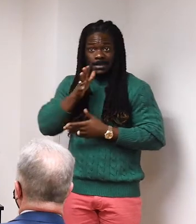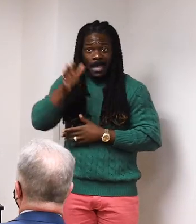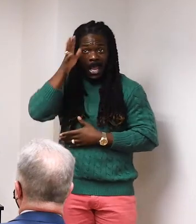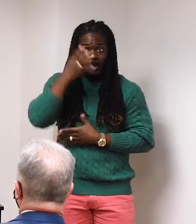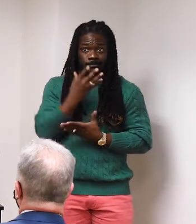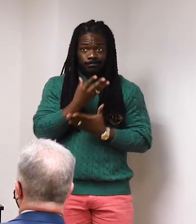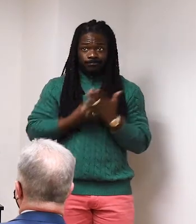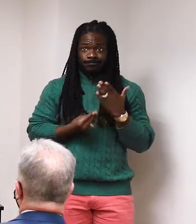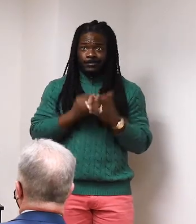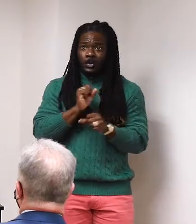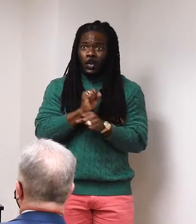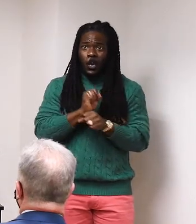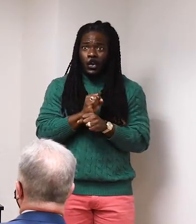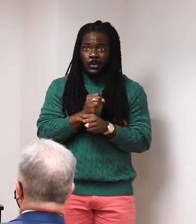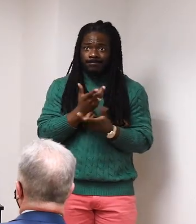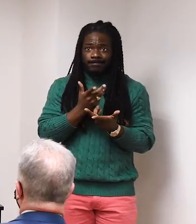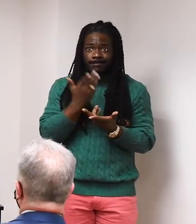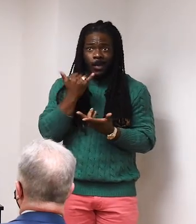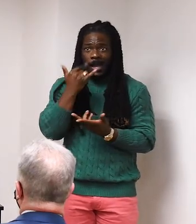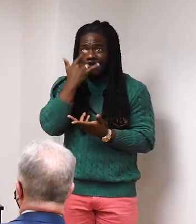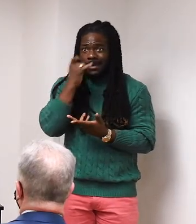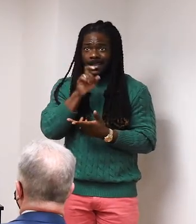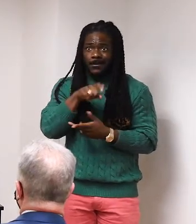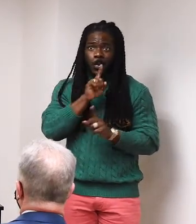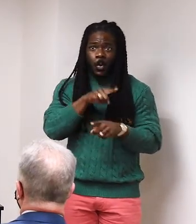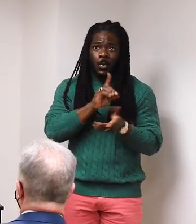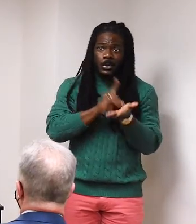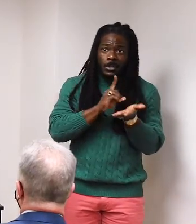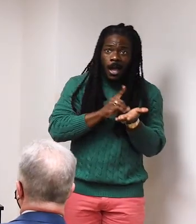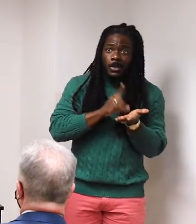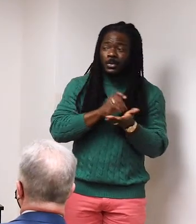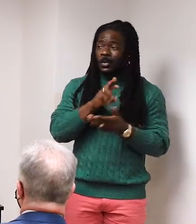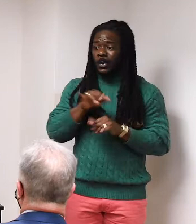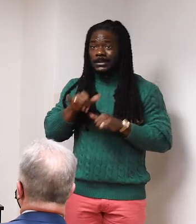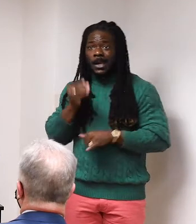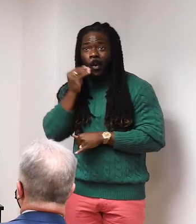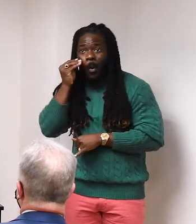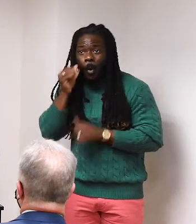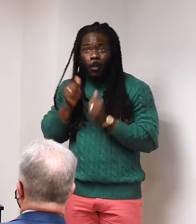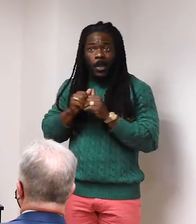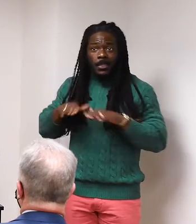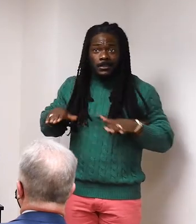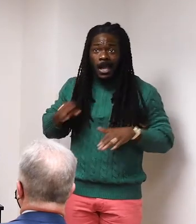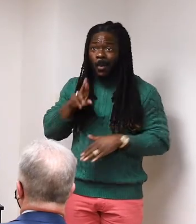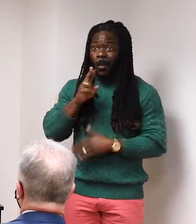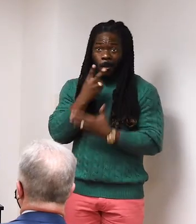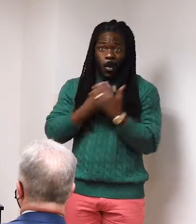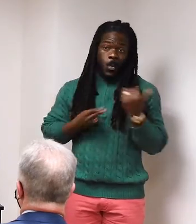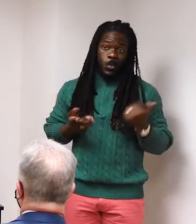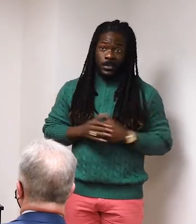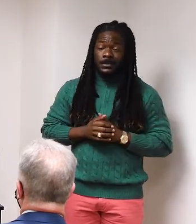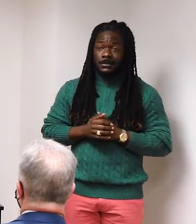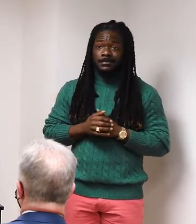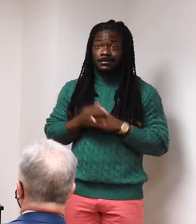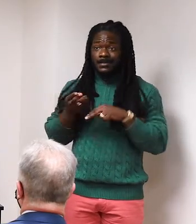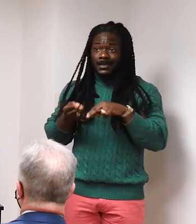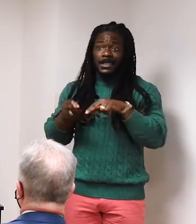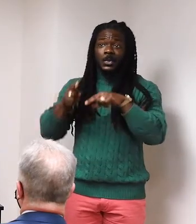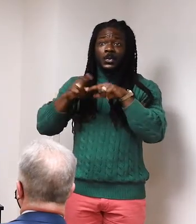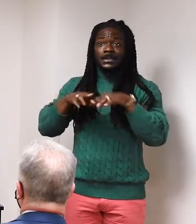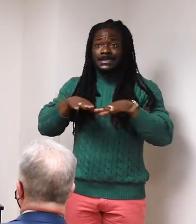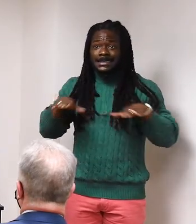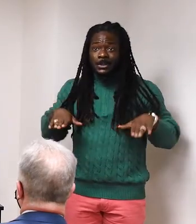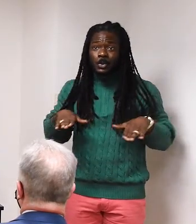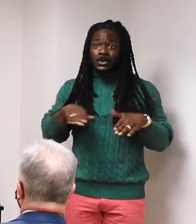because they have to take a child to the doctor or they need to stay home or both. Increasing